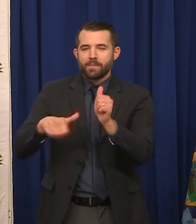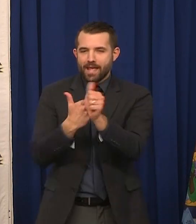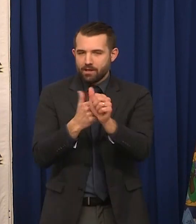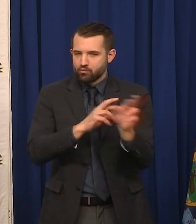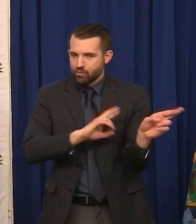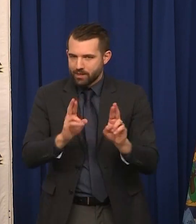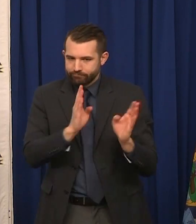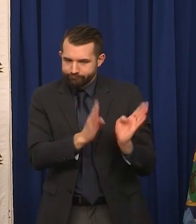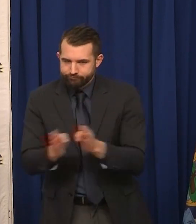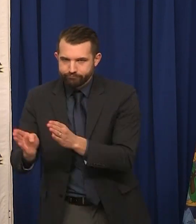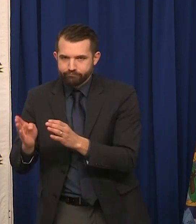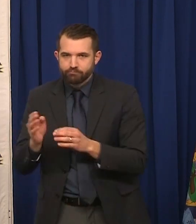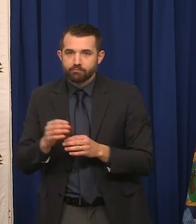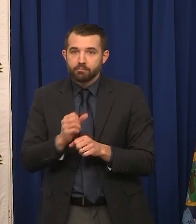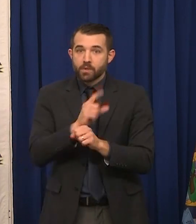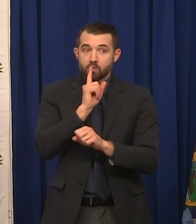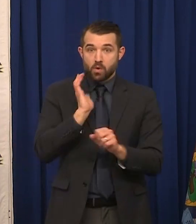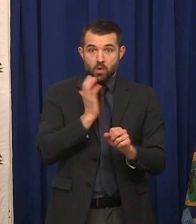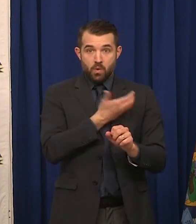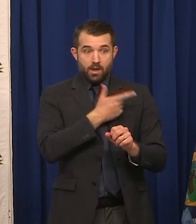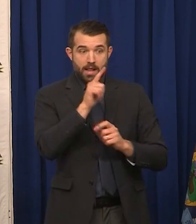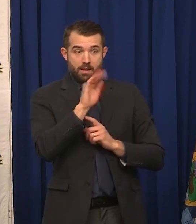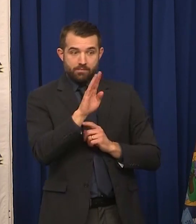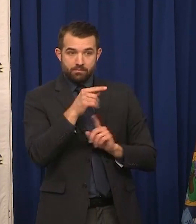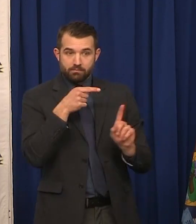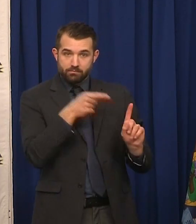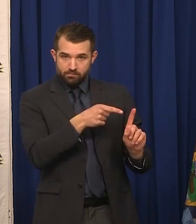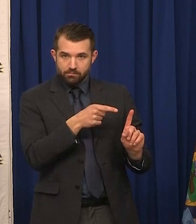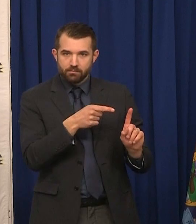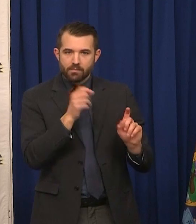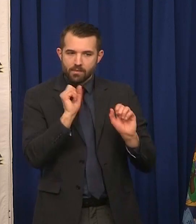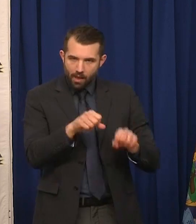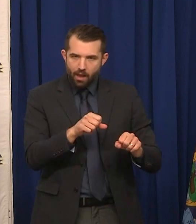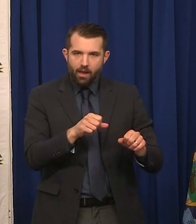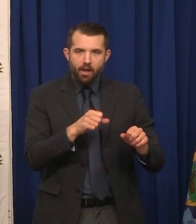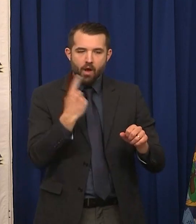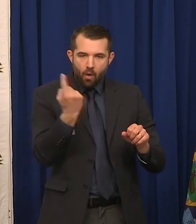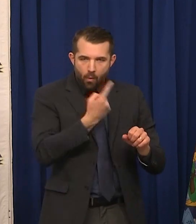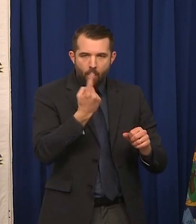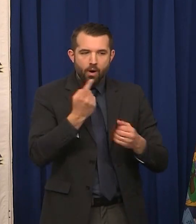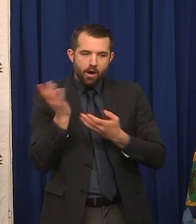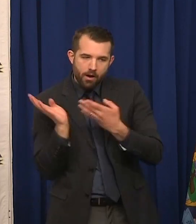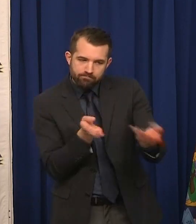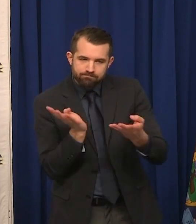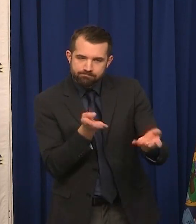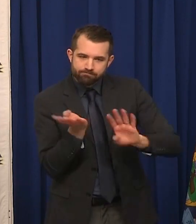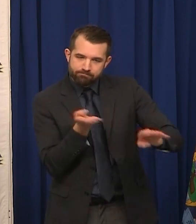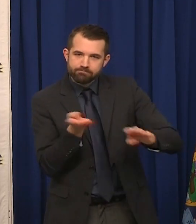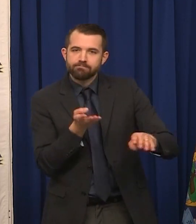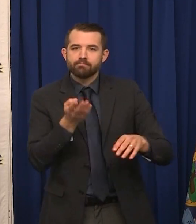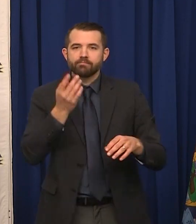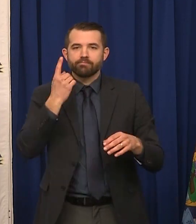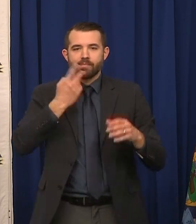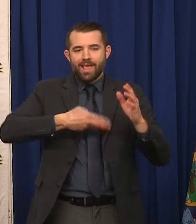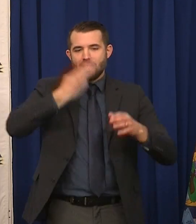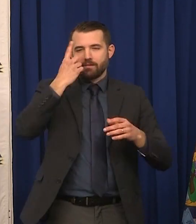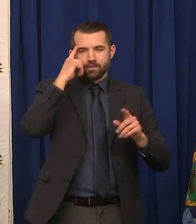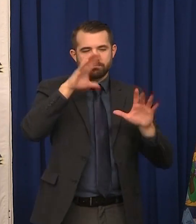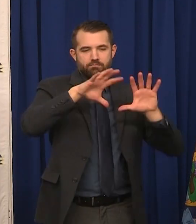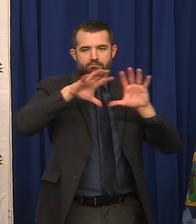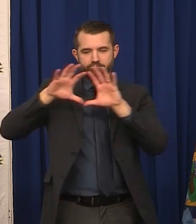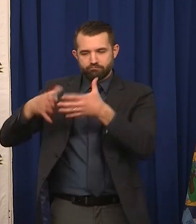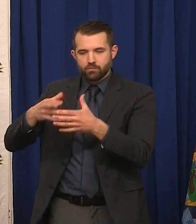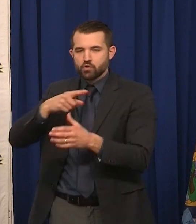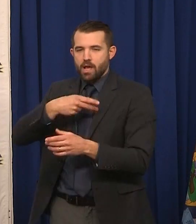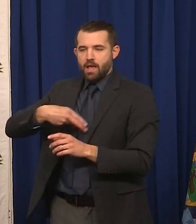always has resources on hand for critically ill patients, but also to exercise a backup plan so that if our laboratory